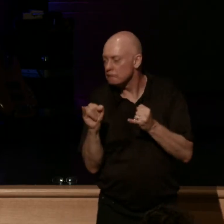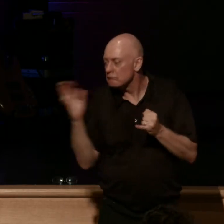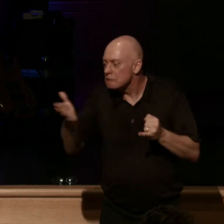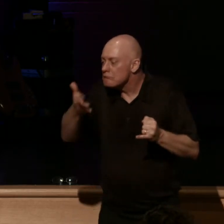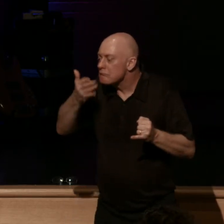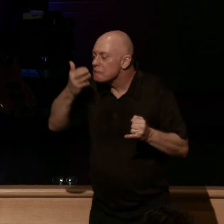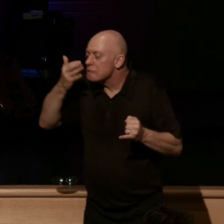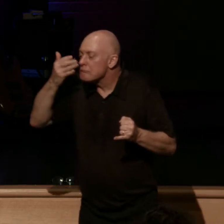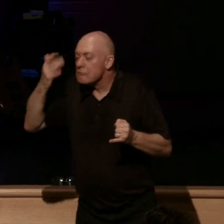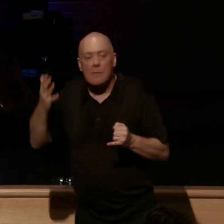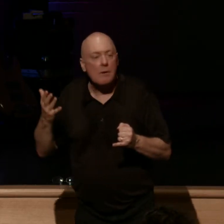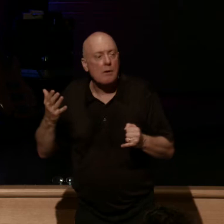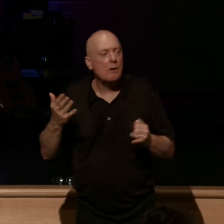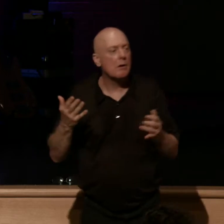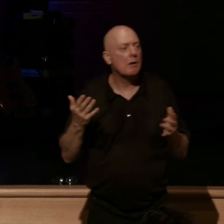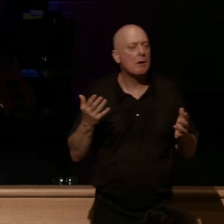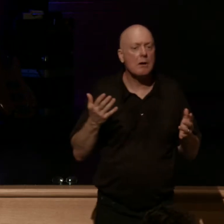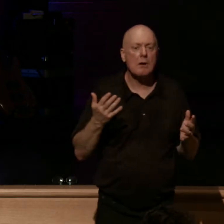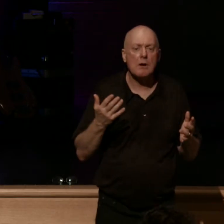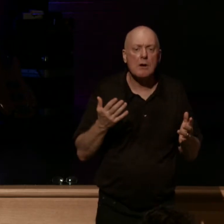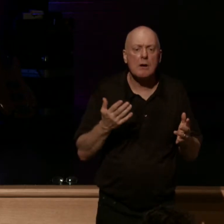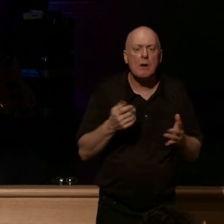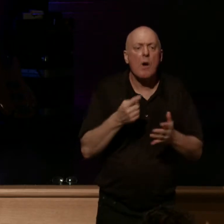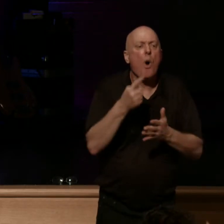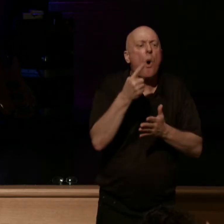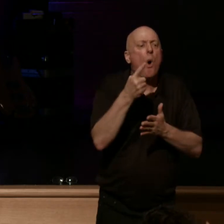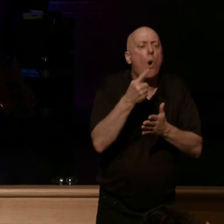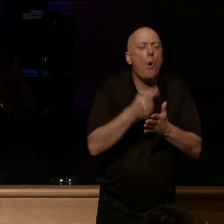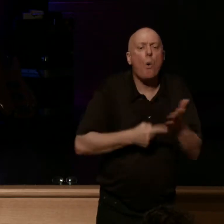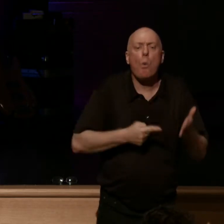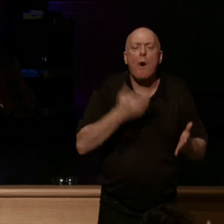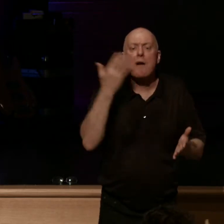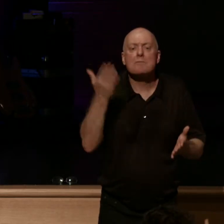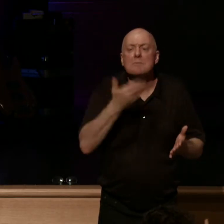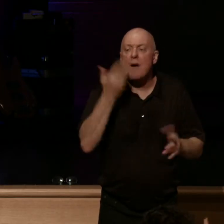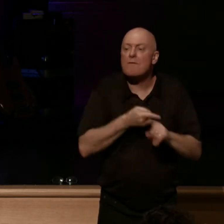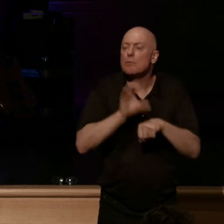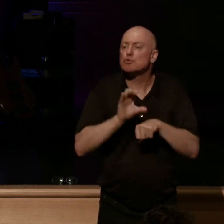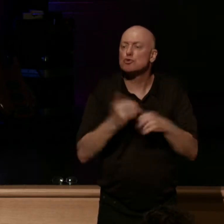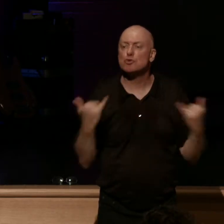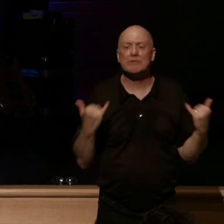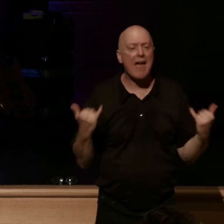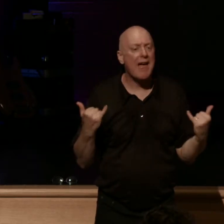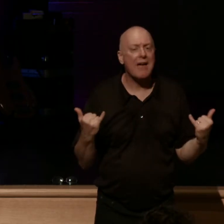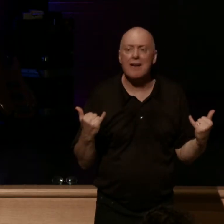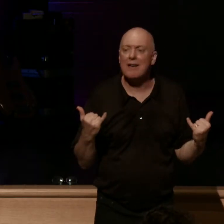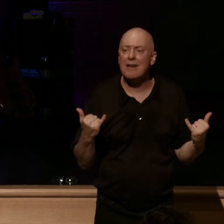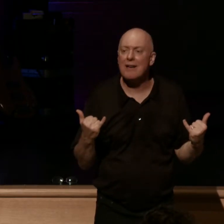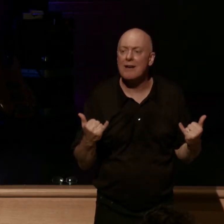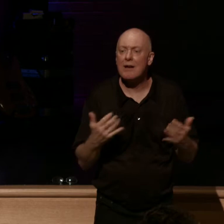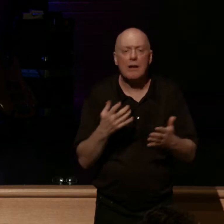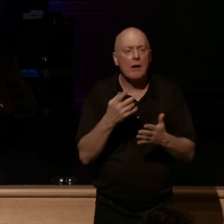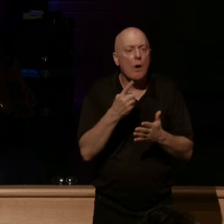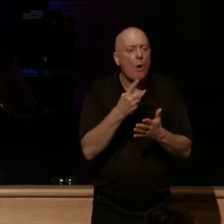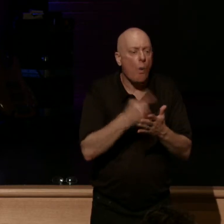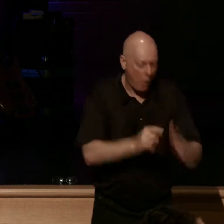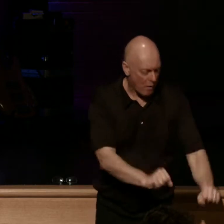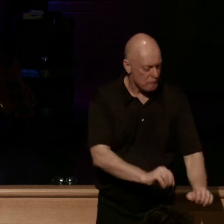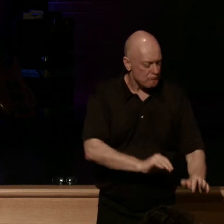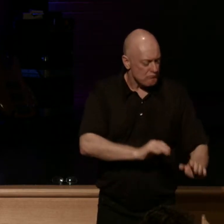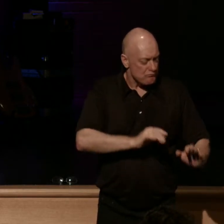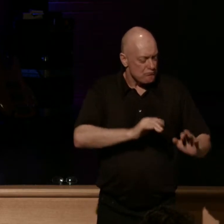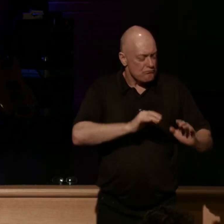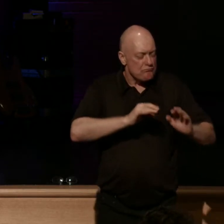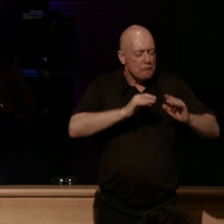fear of the Lord, what is the fragrance that he is smelling from the church today? What is rising up to